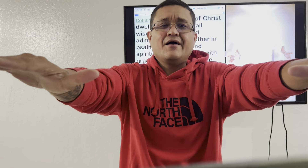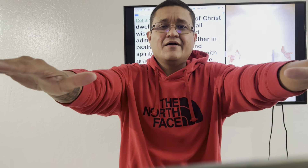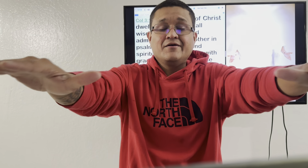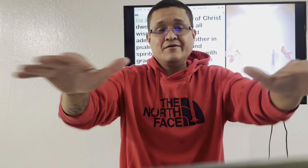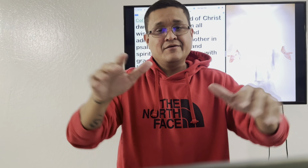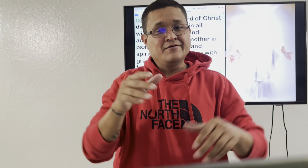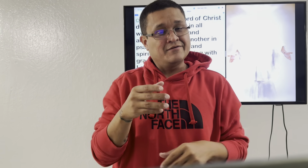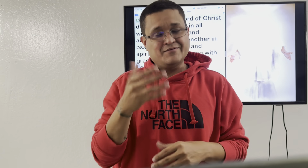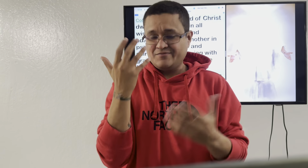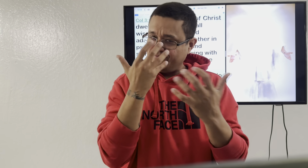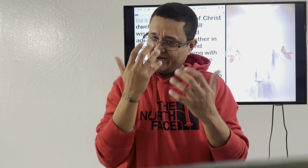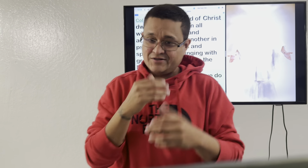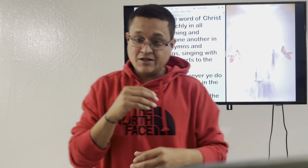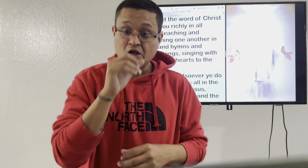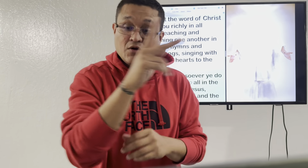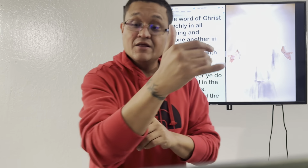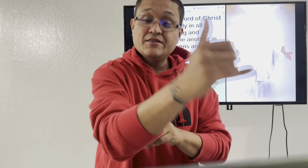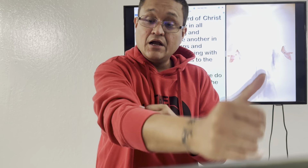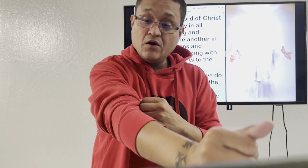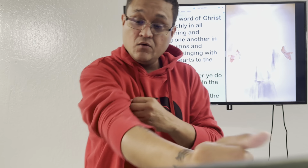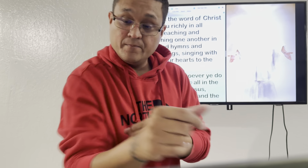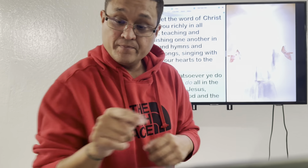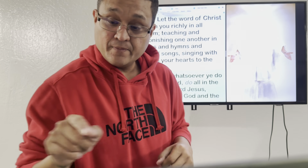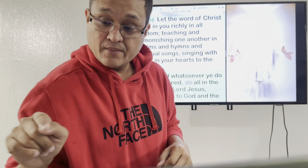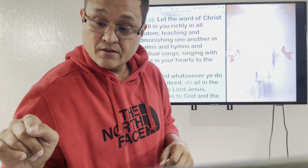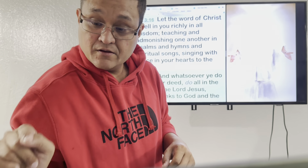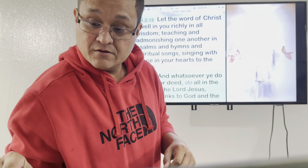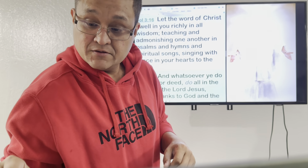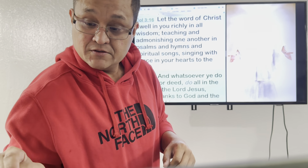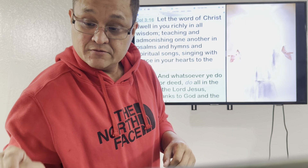and to be able to share that. Okay, now?